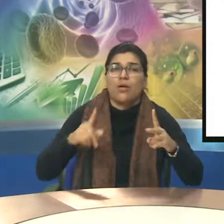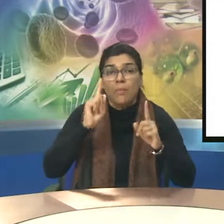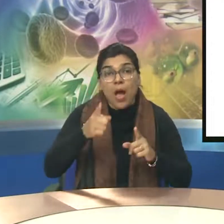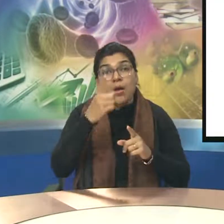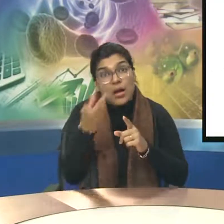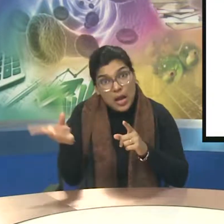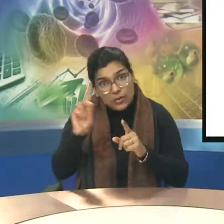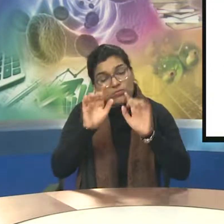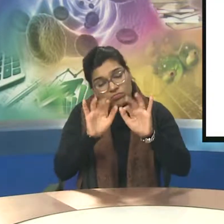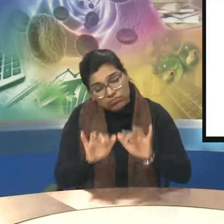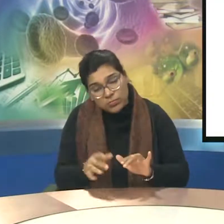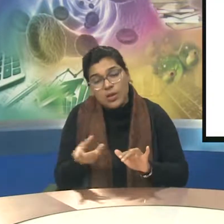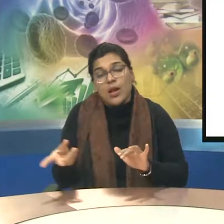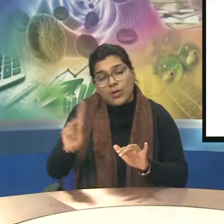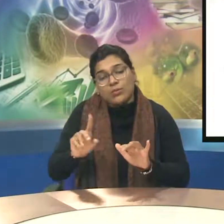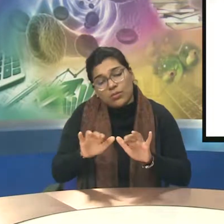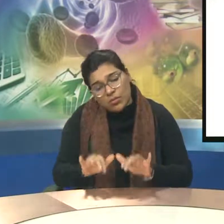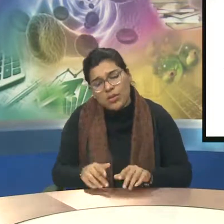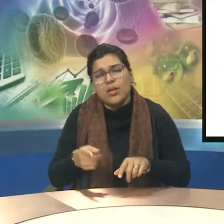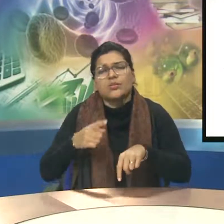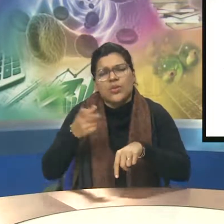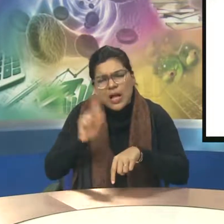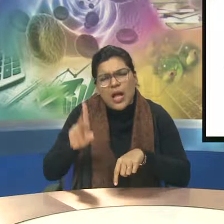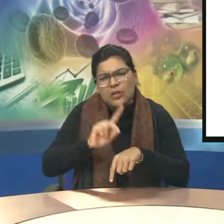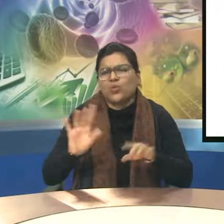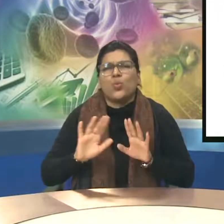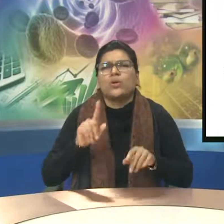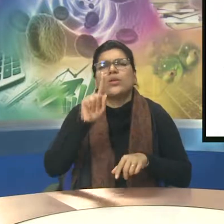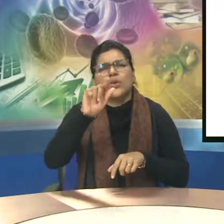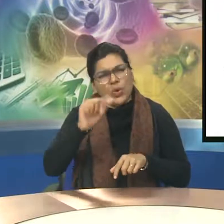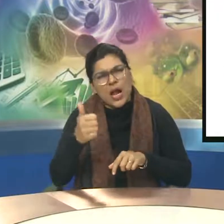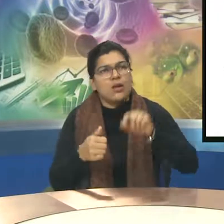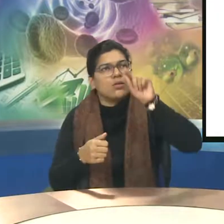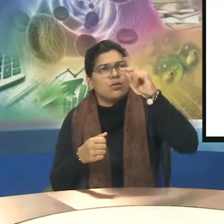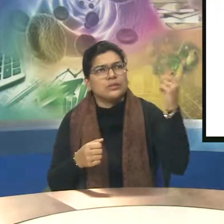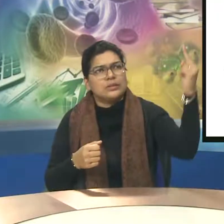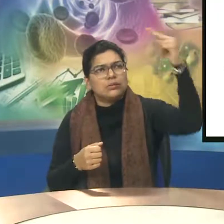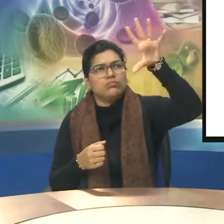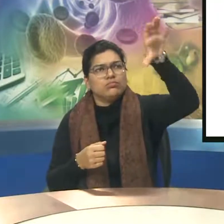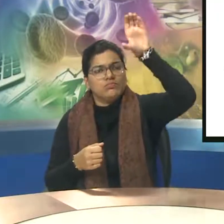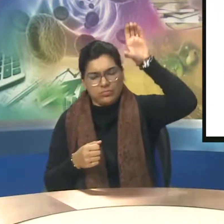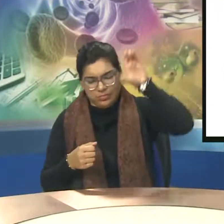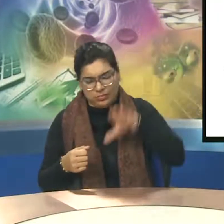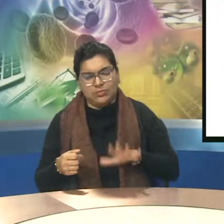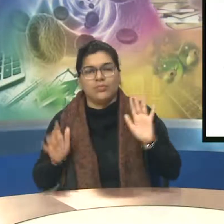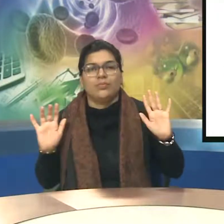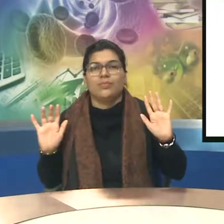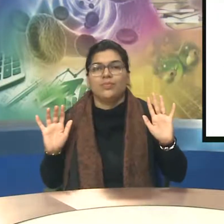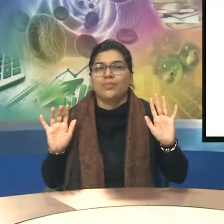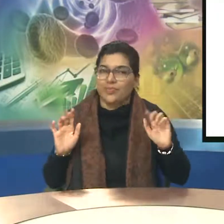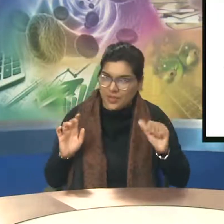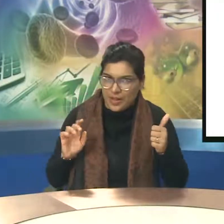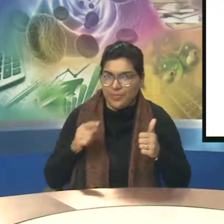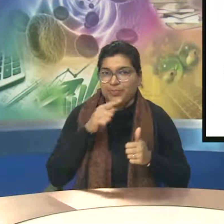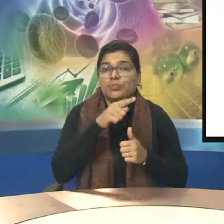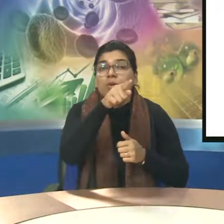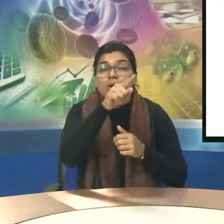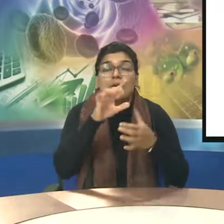we can do anything from it. Maths, English, science, social science, etc. We can cut, copy